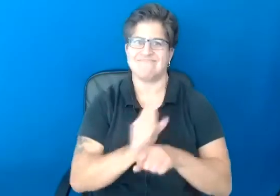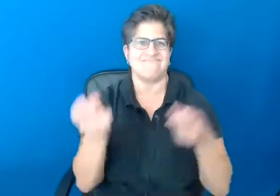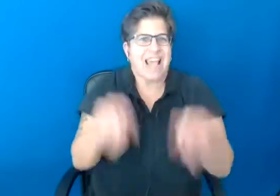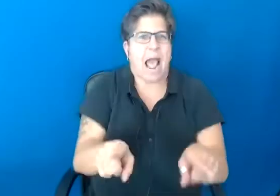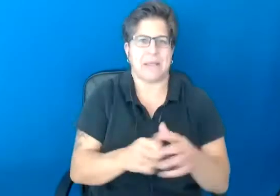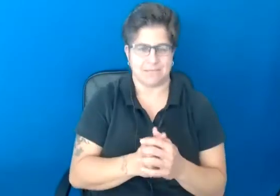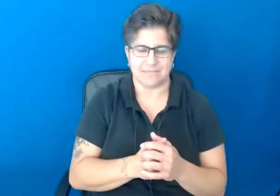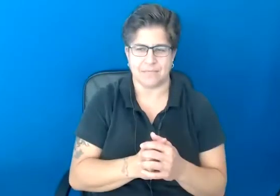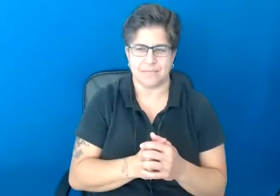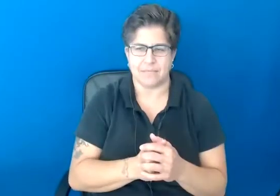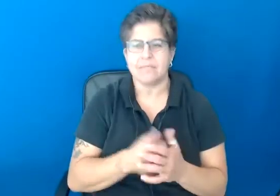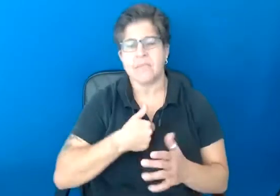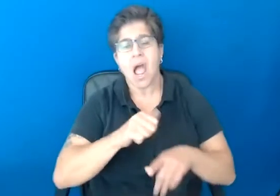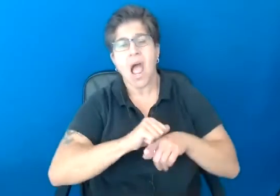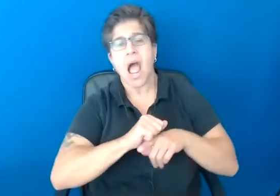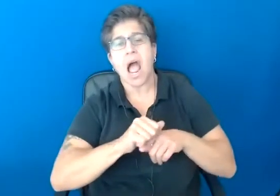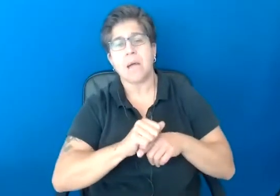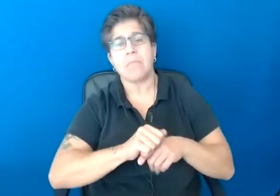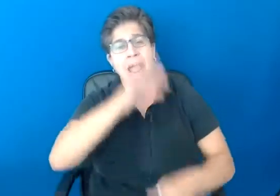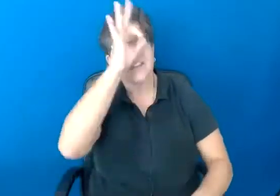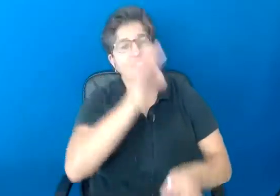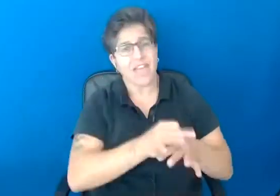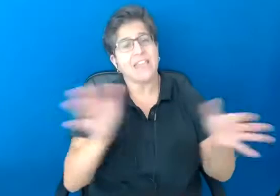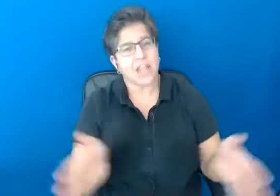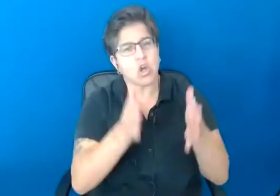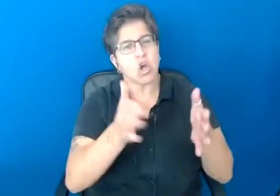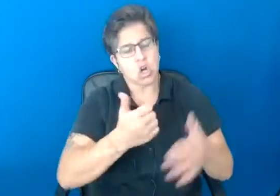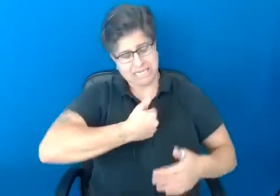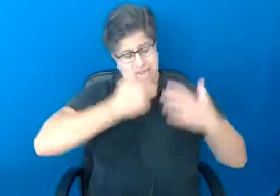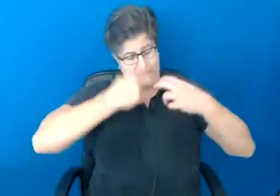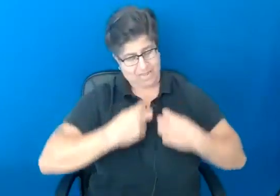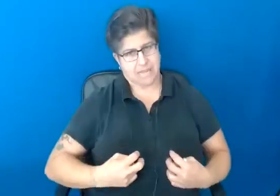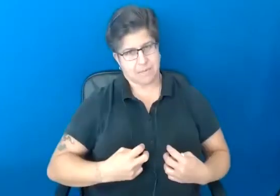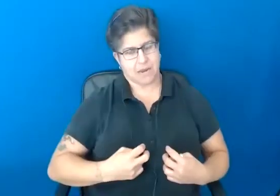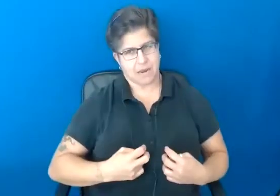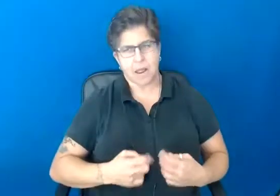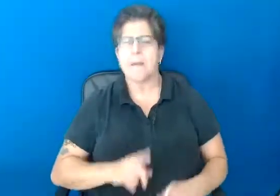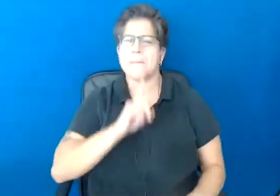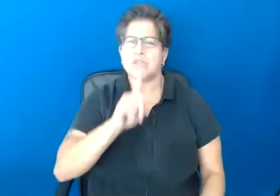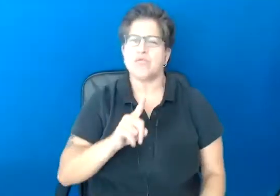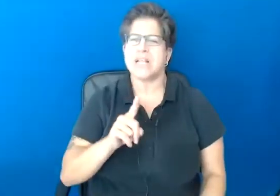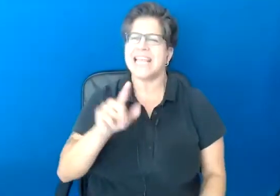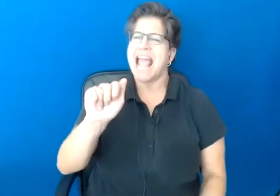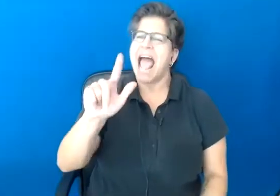the meaning of courage, of integrity, of willingness, of